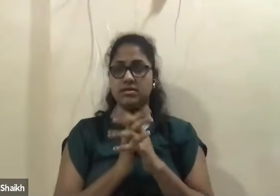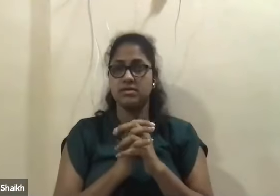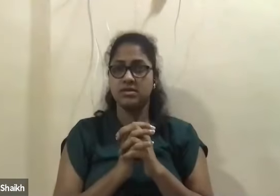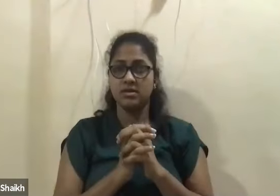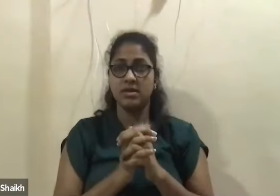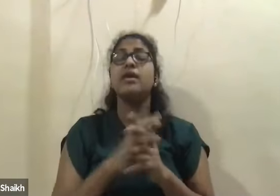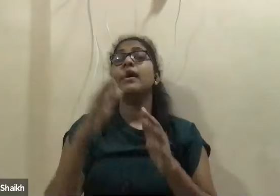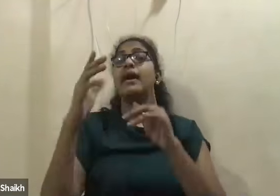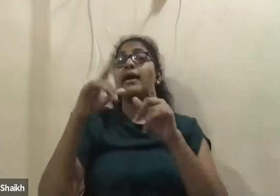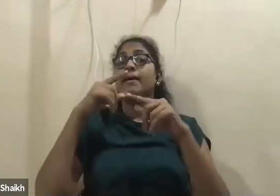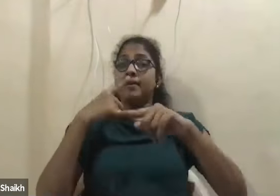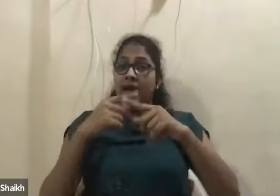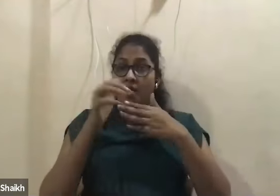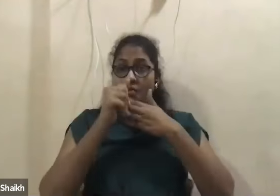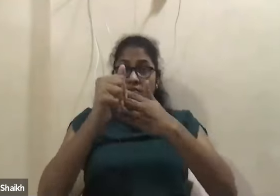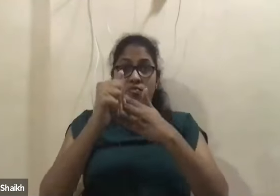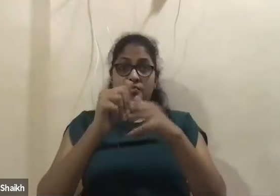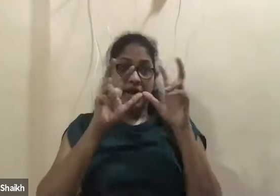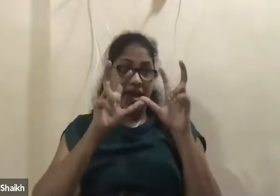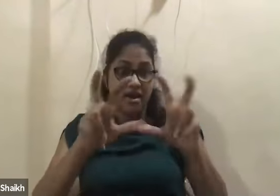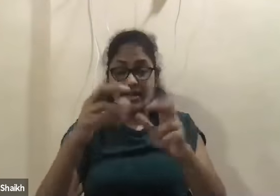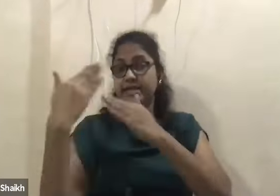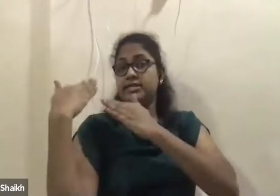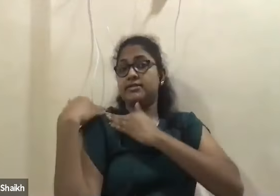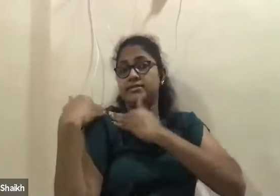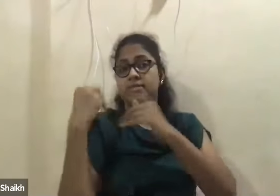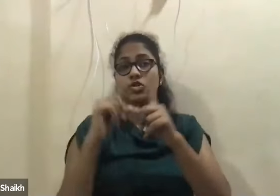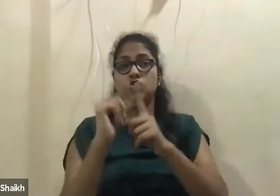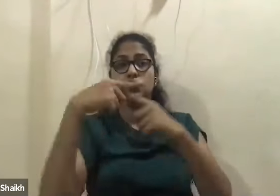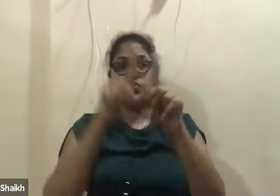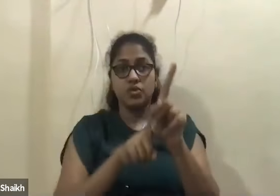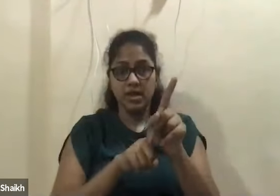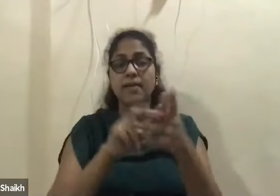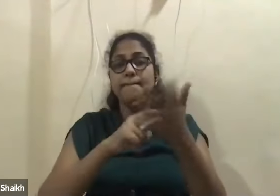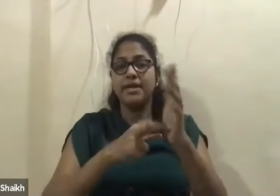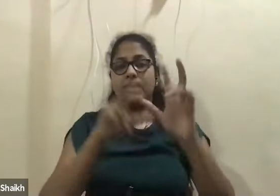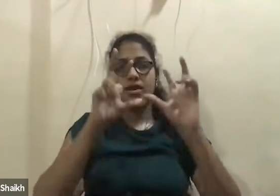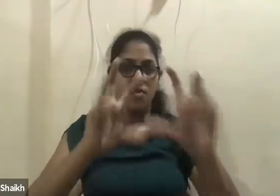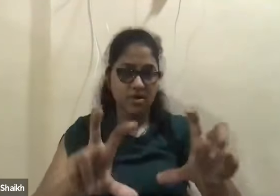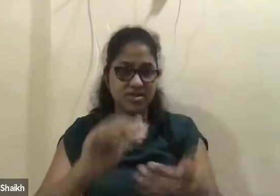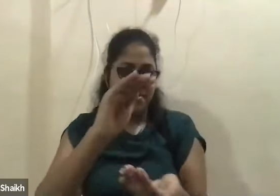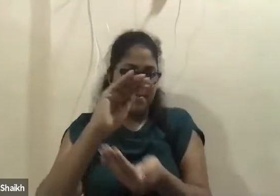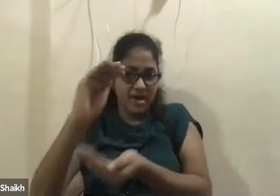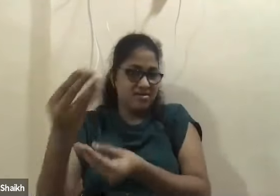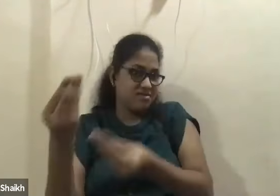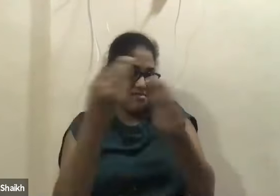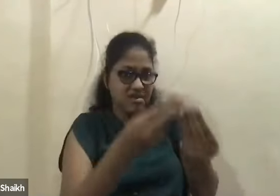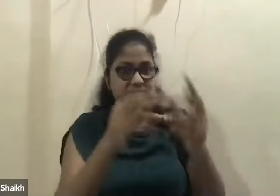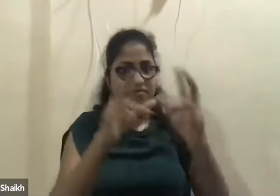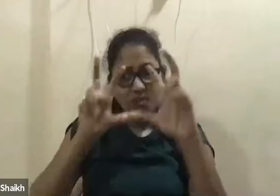Duties of guardian would be to take care of the person, to provide maintenance to the person, and